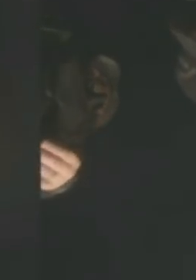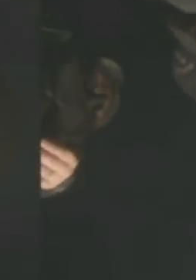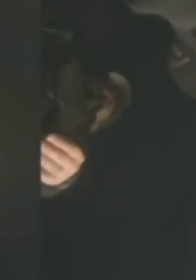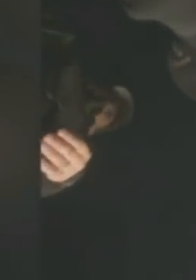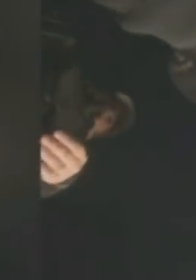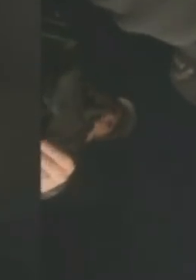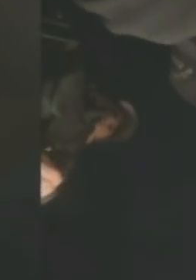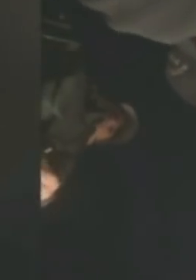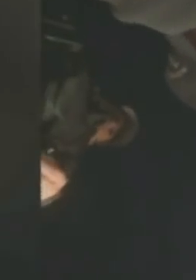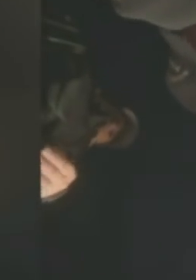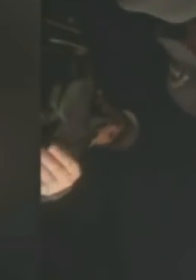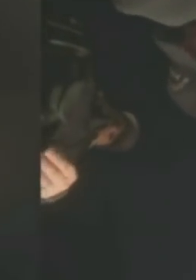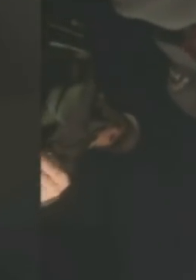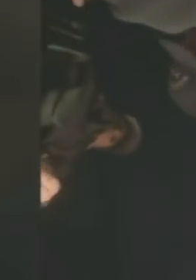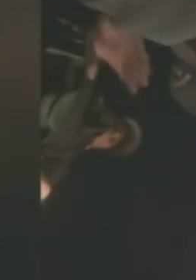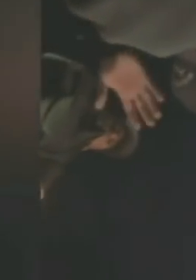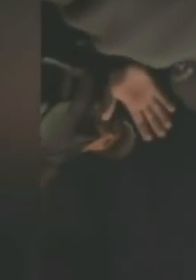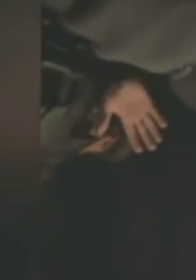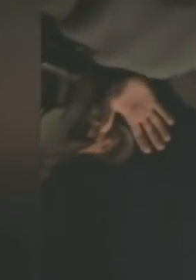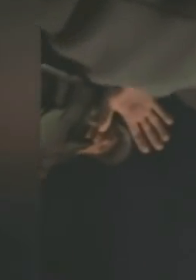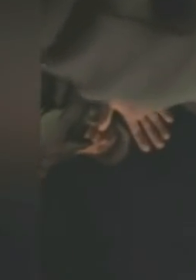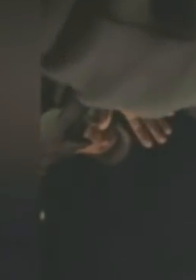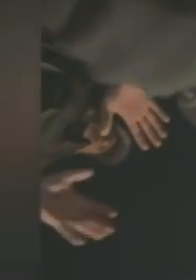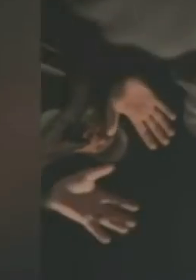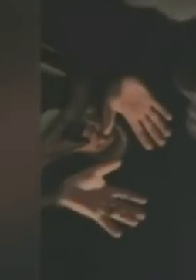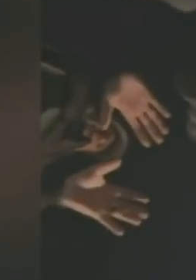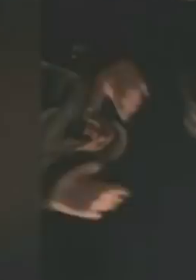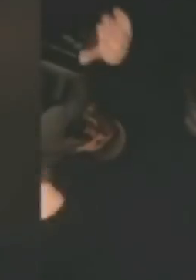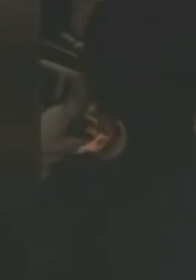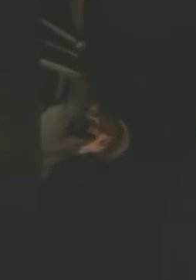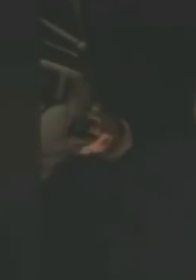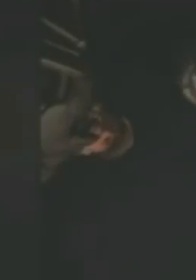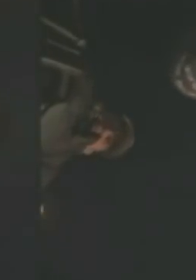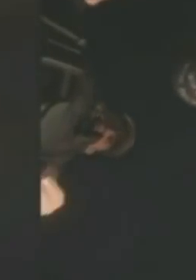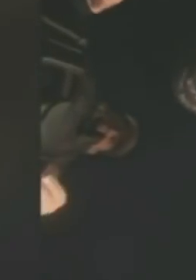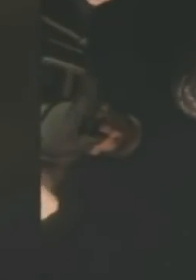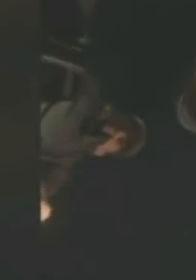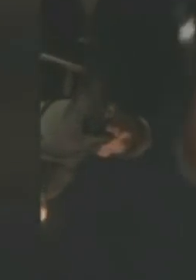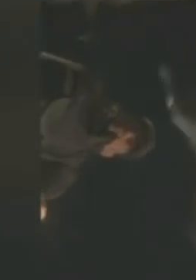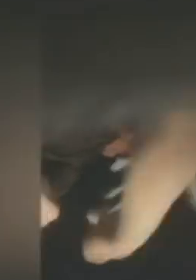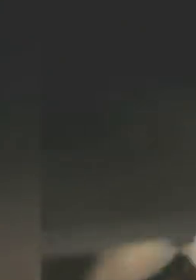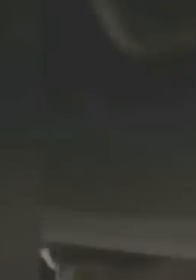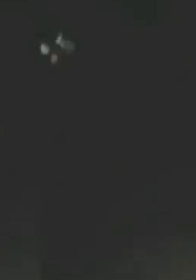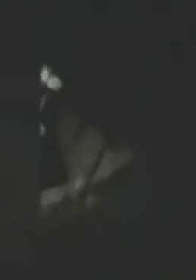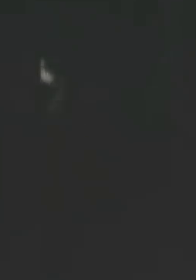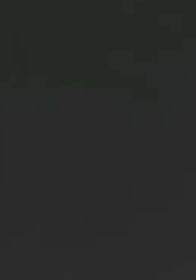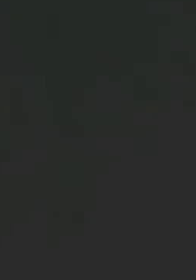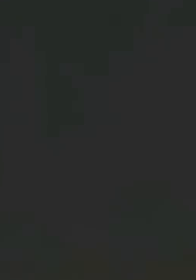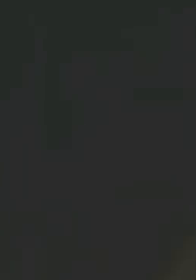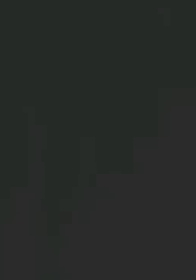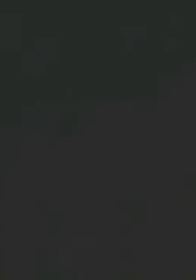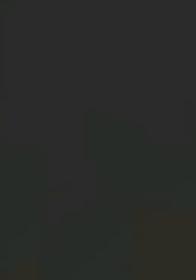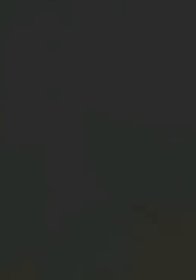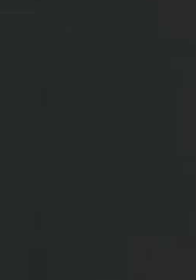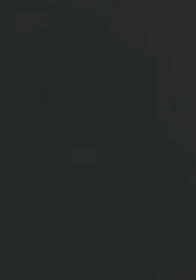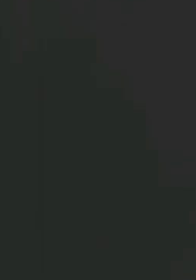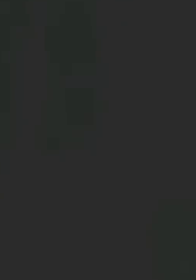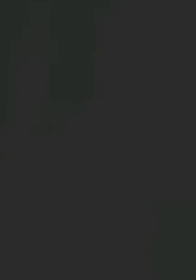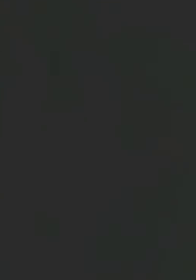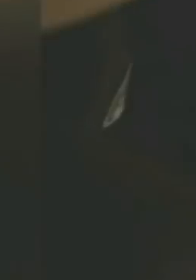back. Tell her to put her hands behind her back. The screen is black as the girls continue to cry for several minutes.